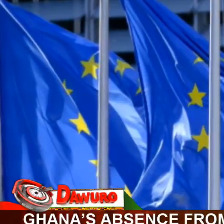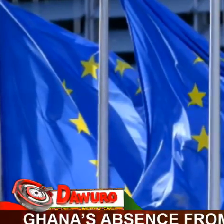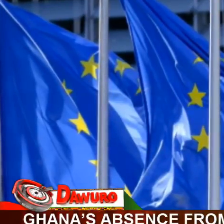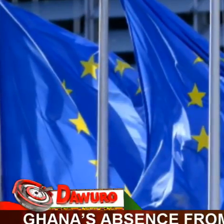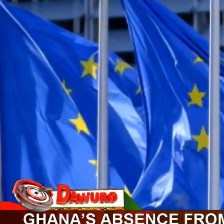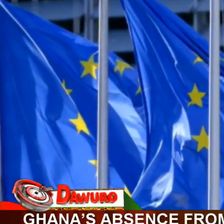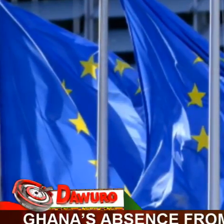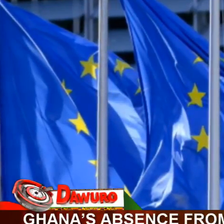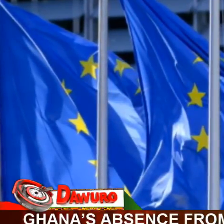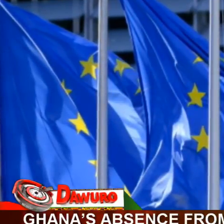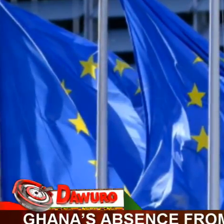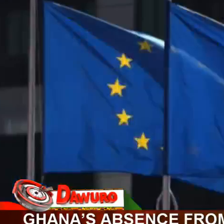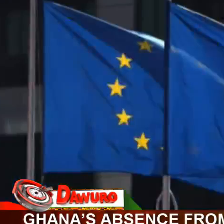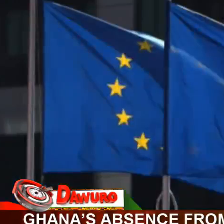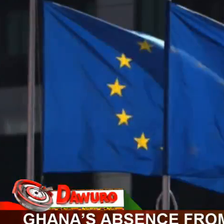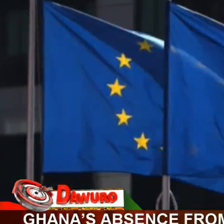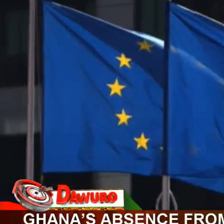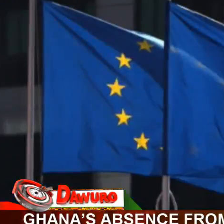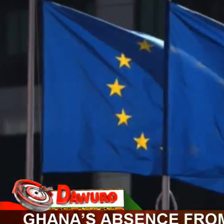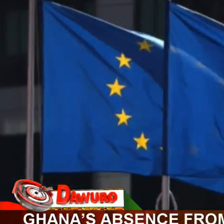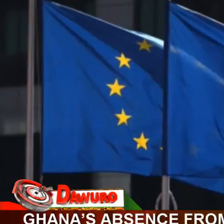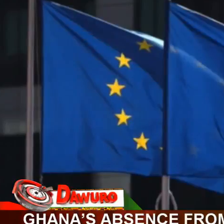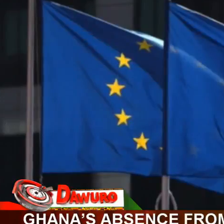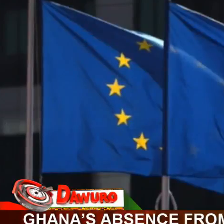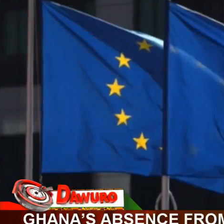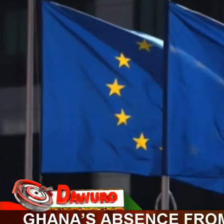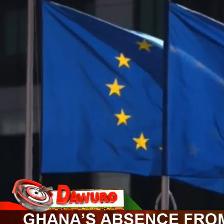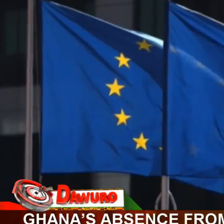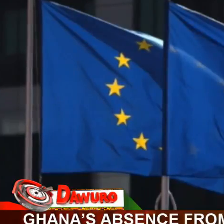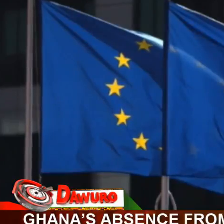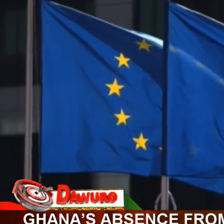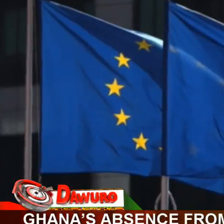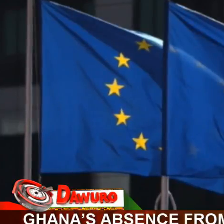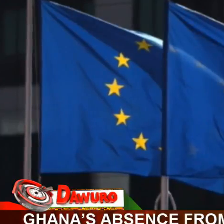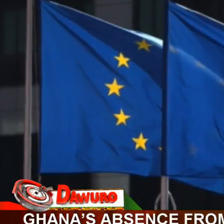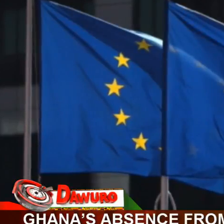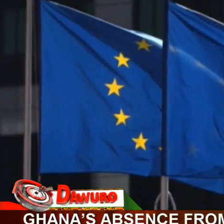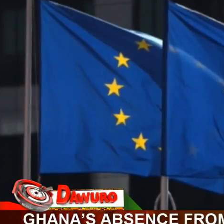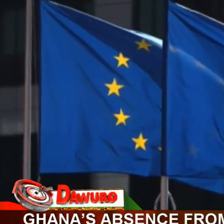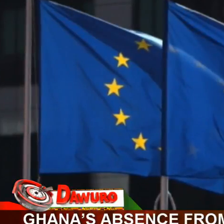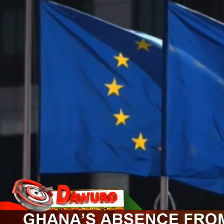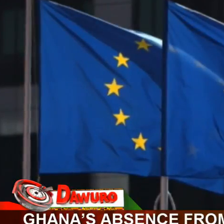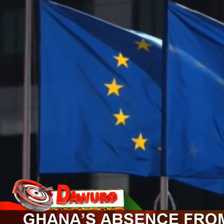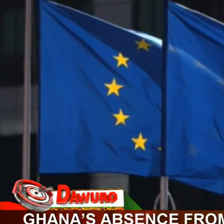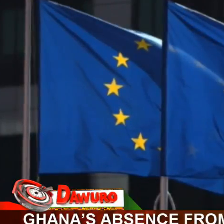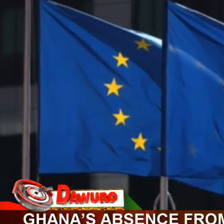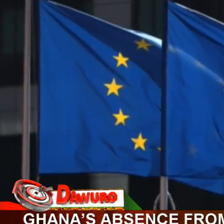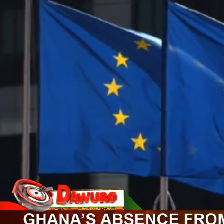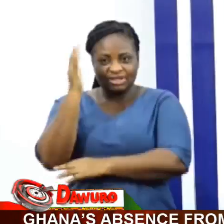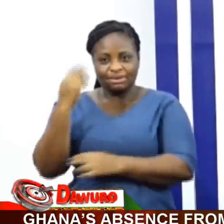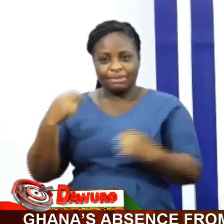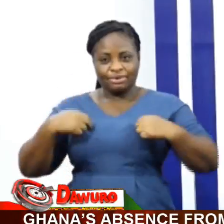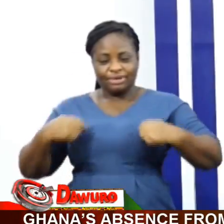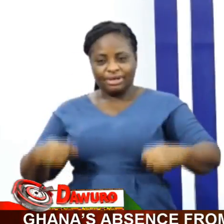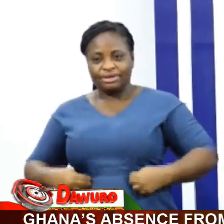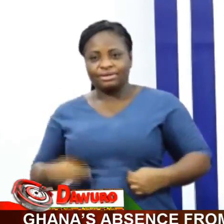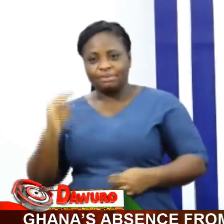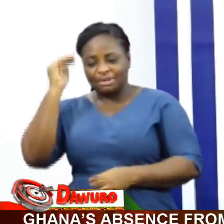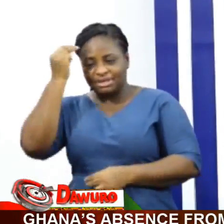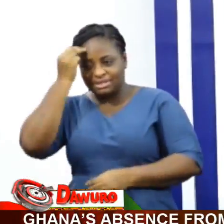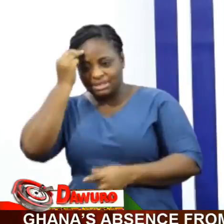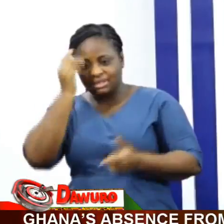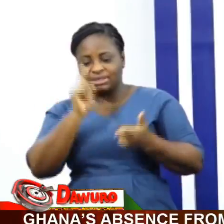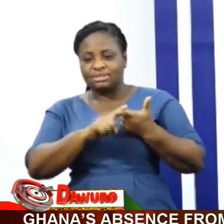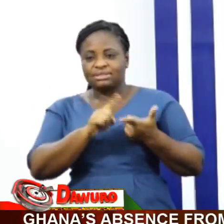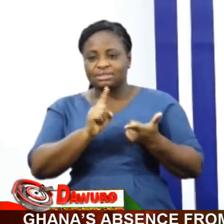the Spirit, and the going And we going have a good